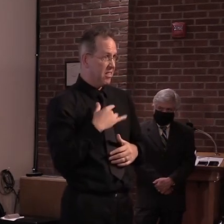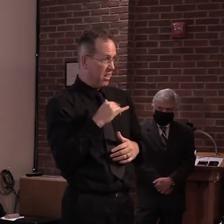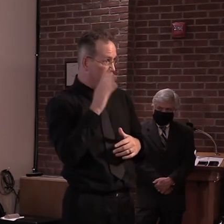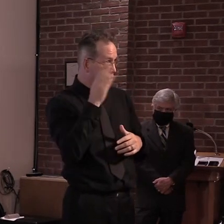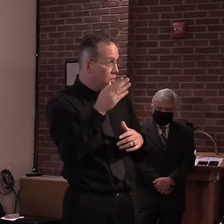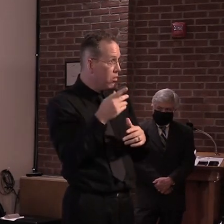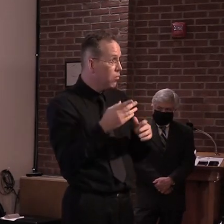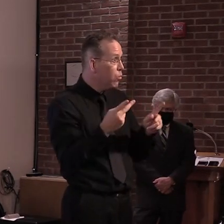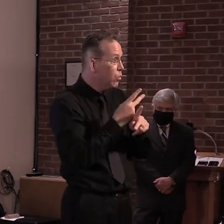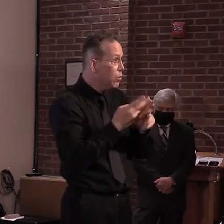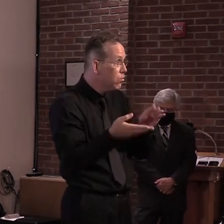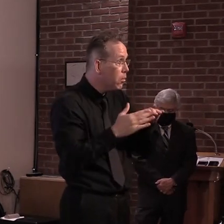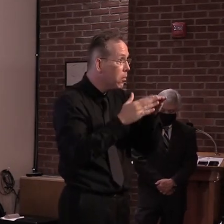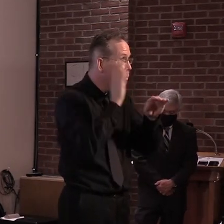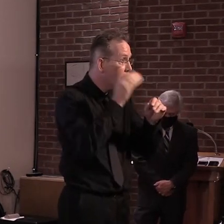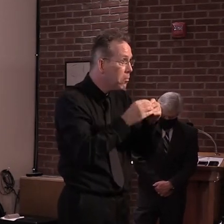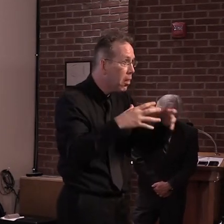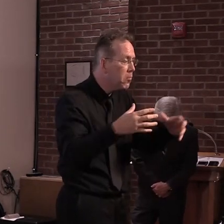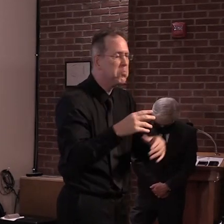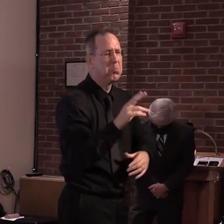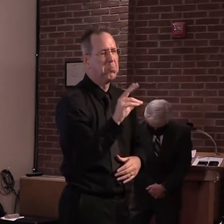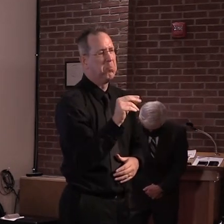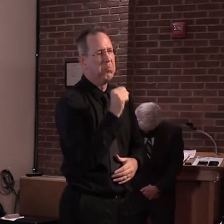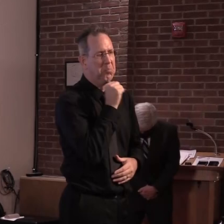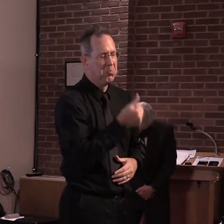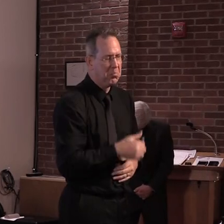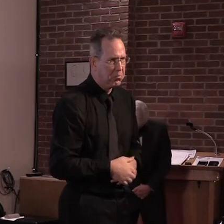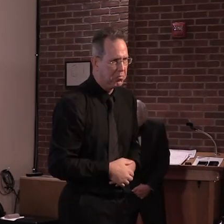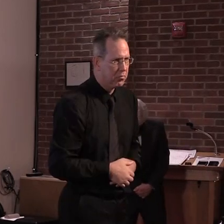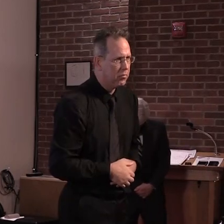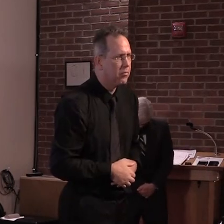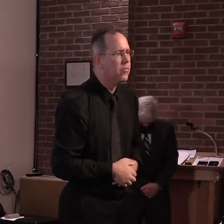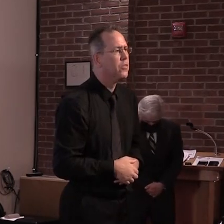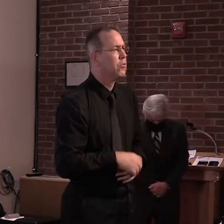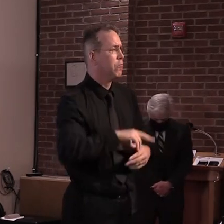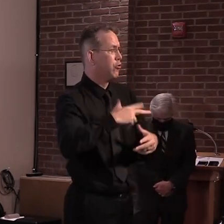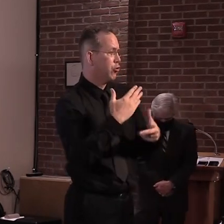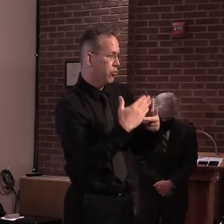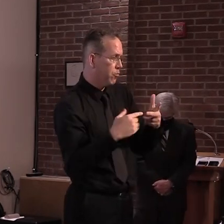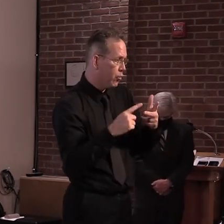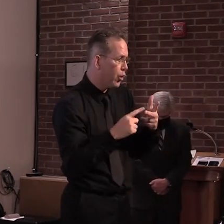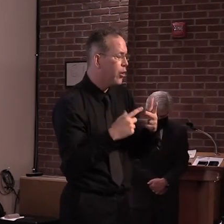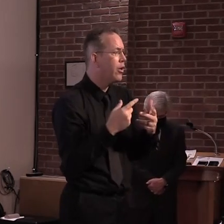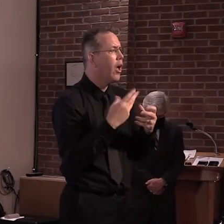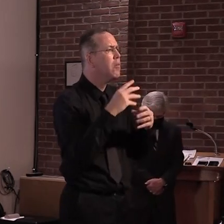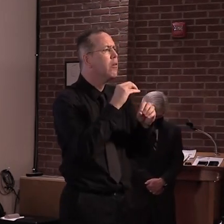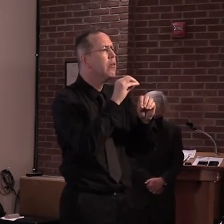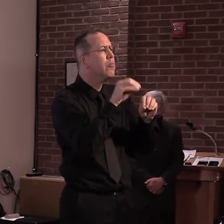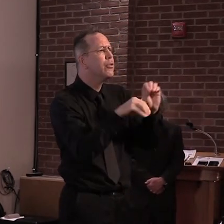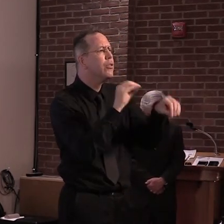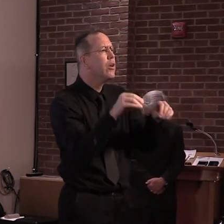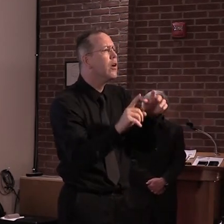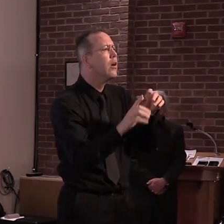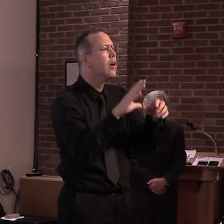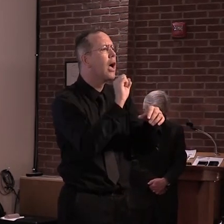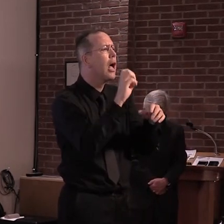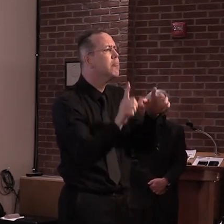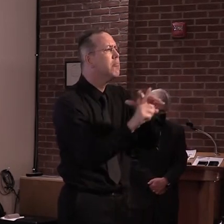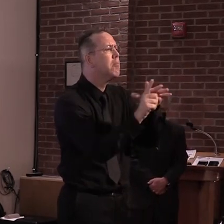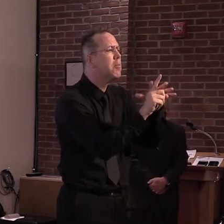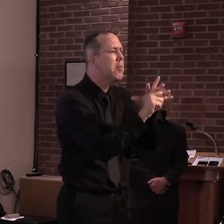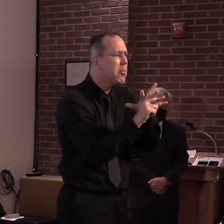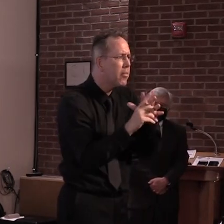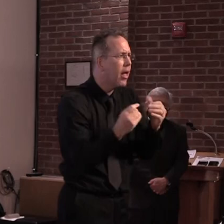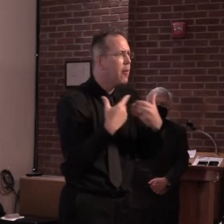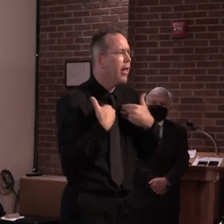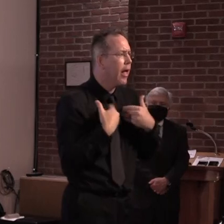statewide case growth that we should be concerned about. Our third data point is the percentage of COVID-19 tests that come back positive.